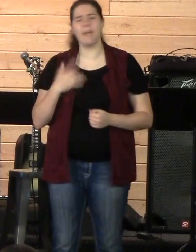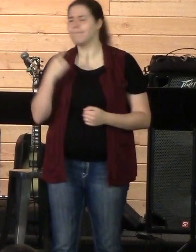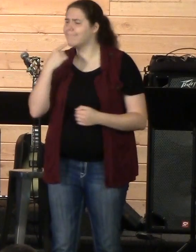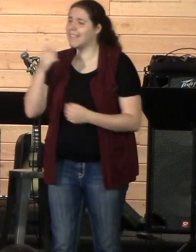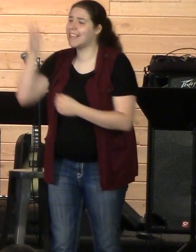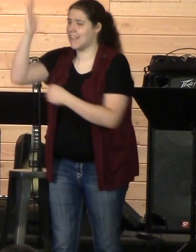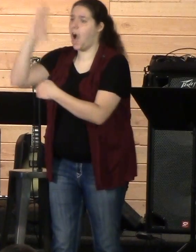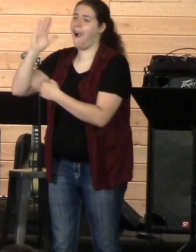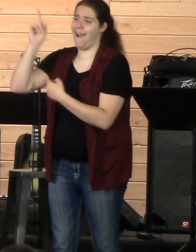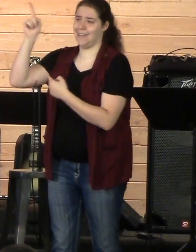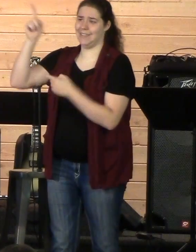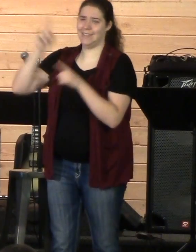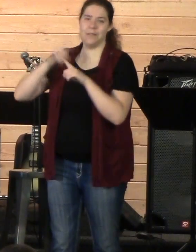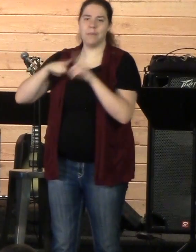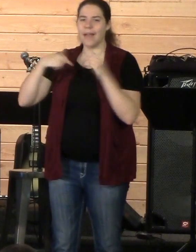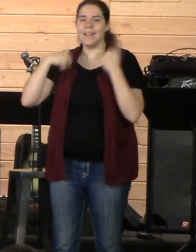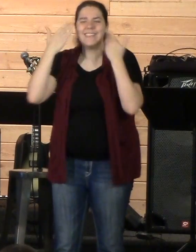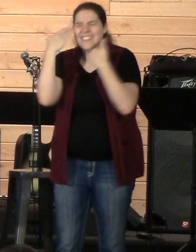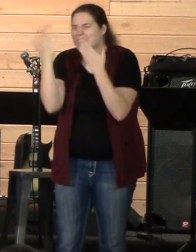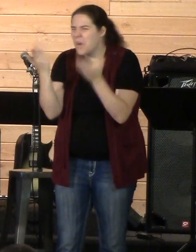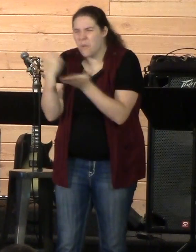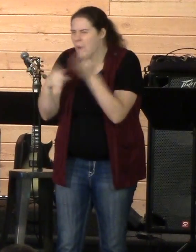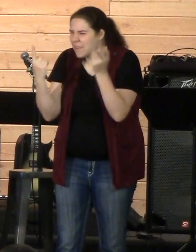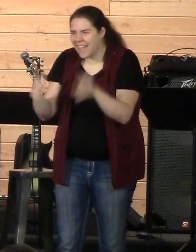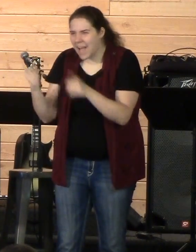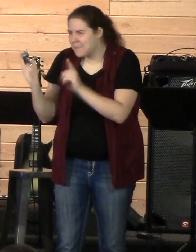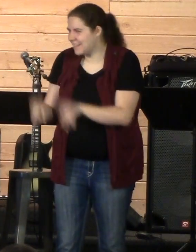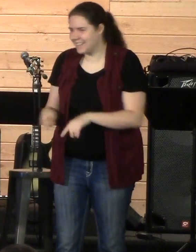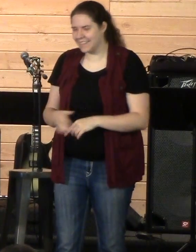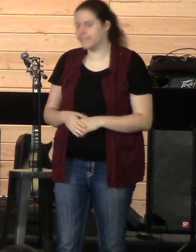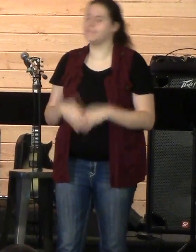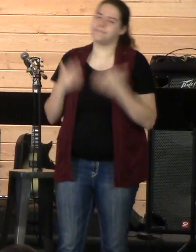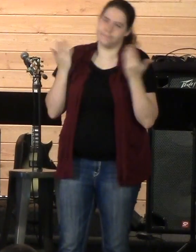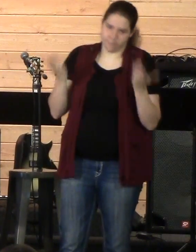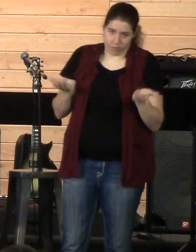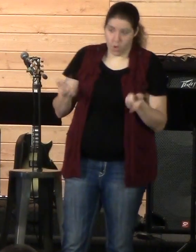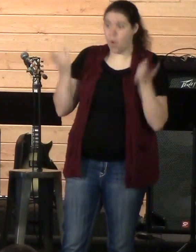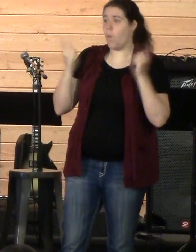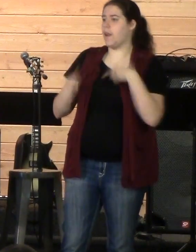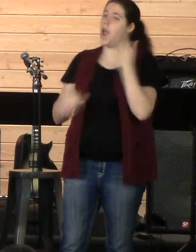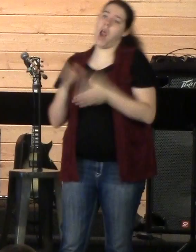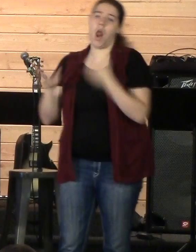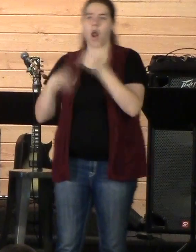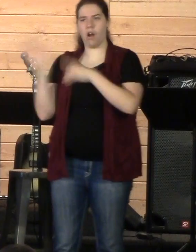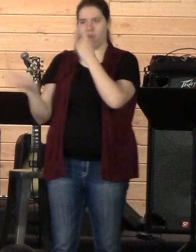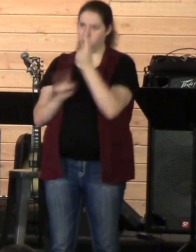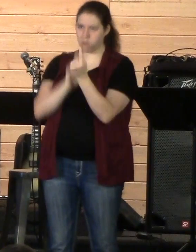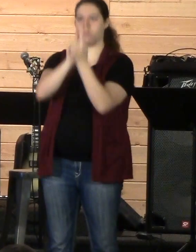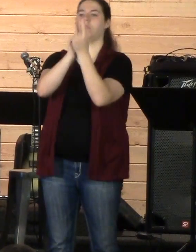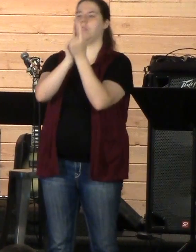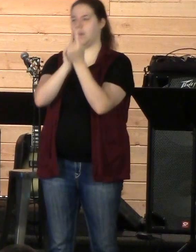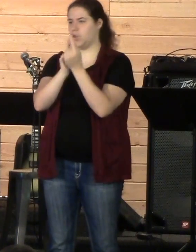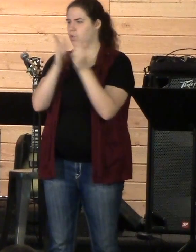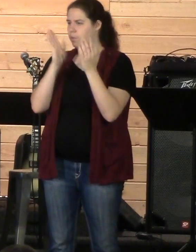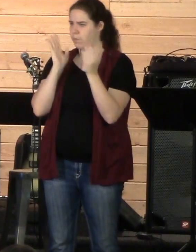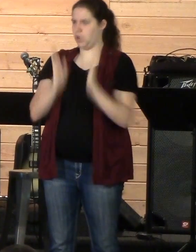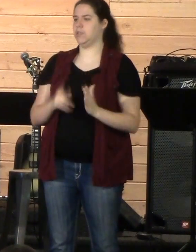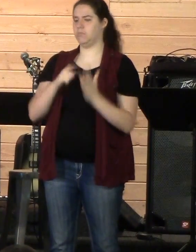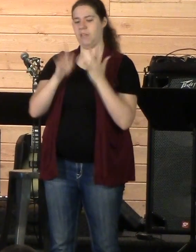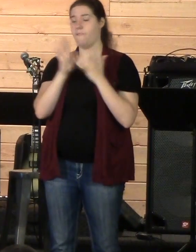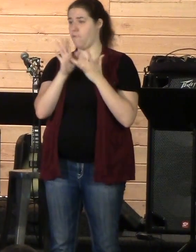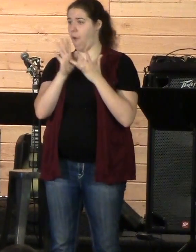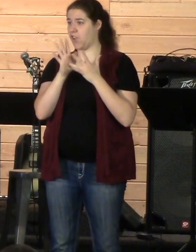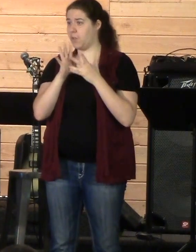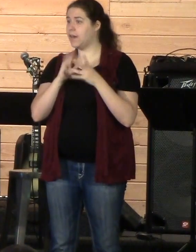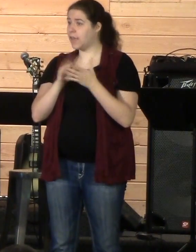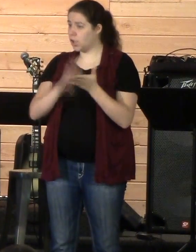know what was going on. So consequently, when I run into somebody who's a freshman in college, I kind of connect